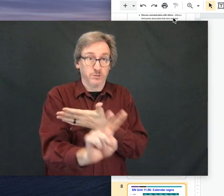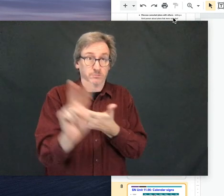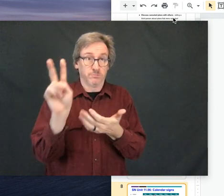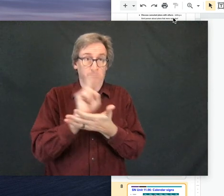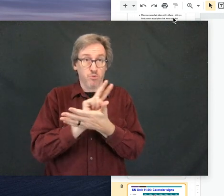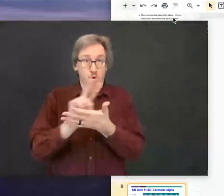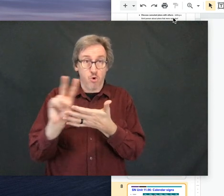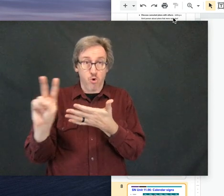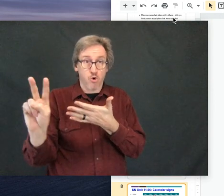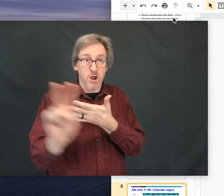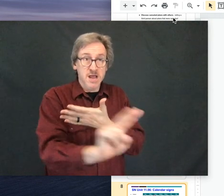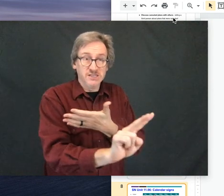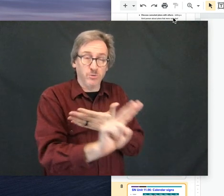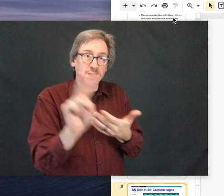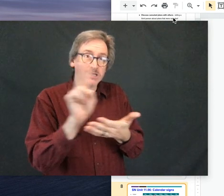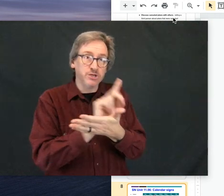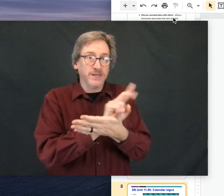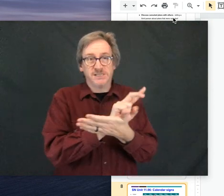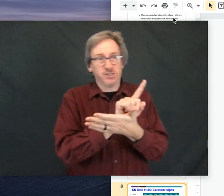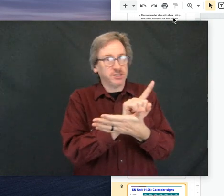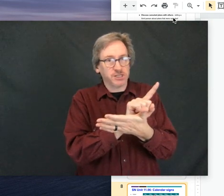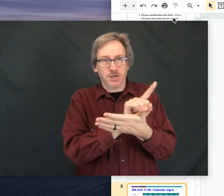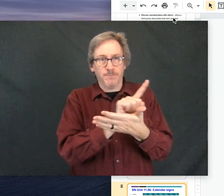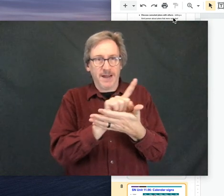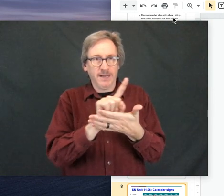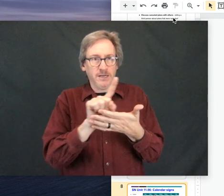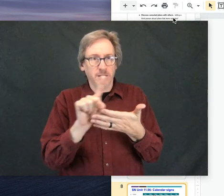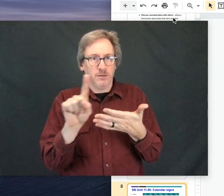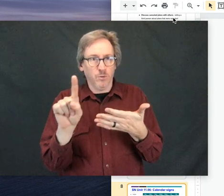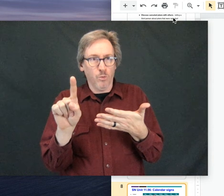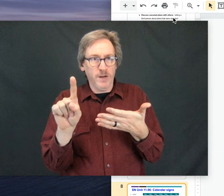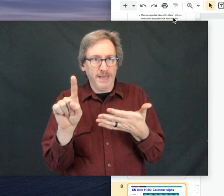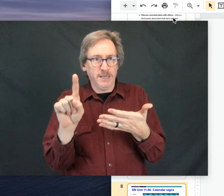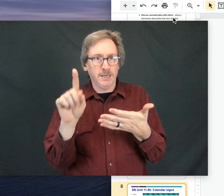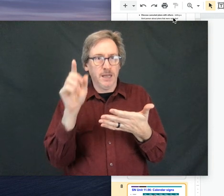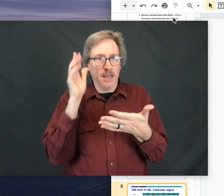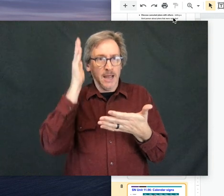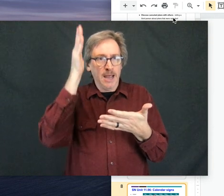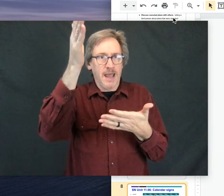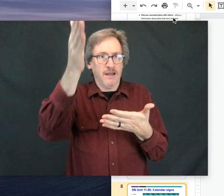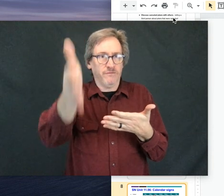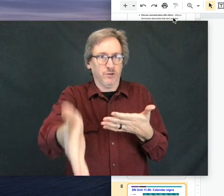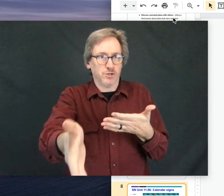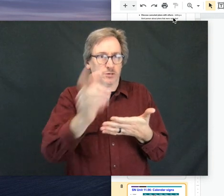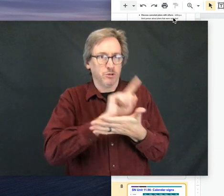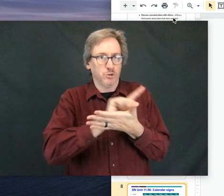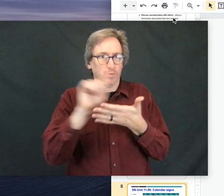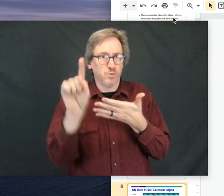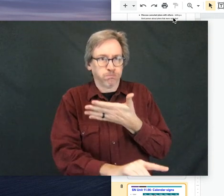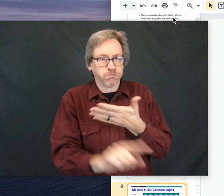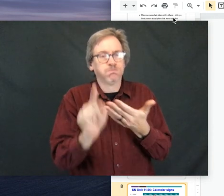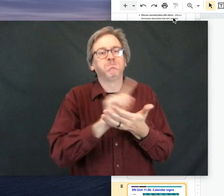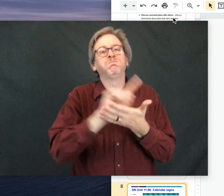future. So what it's doing is it's just combining week and future.